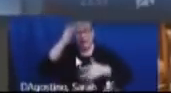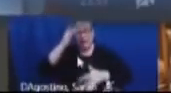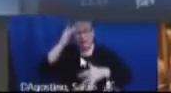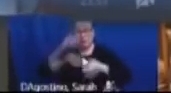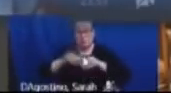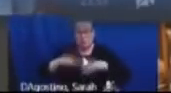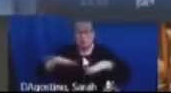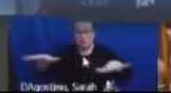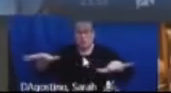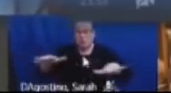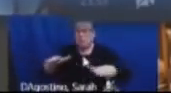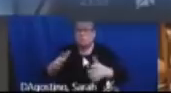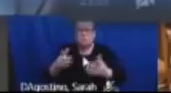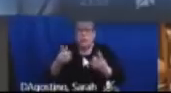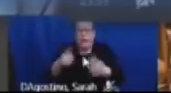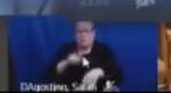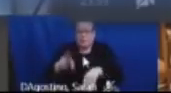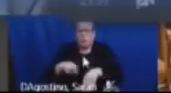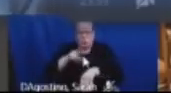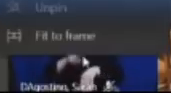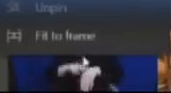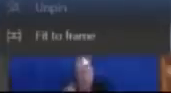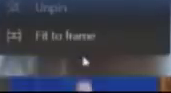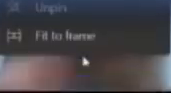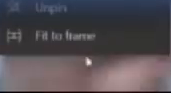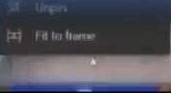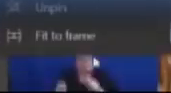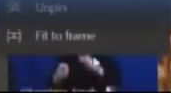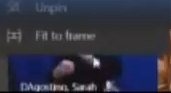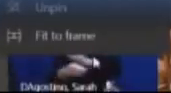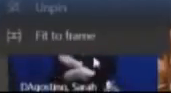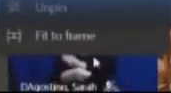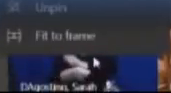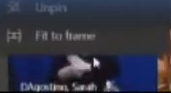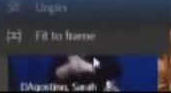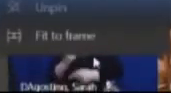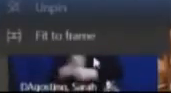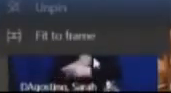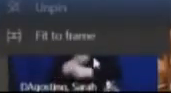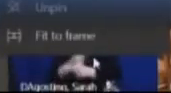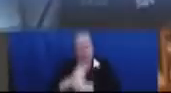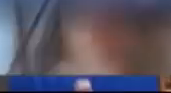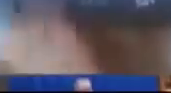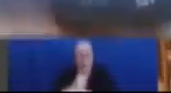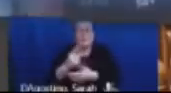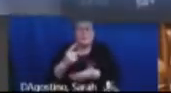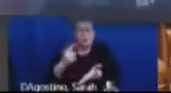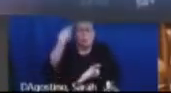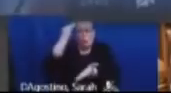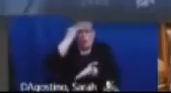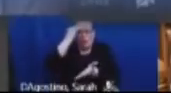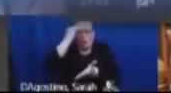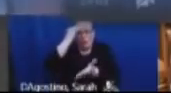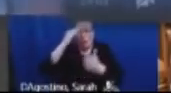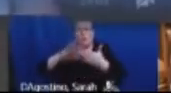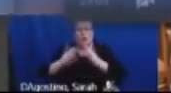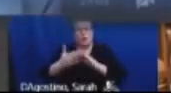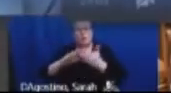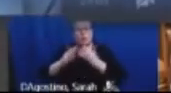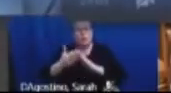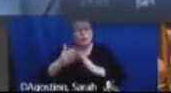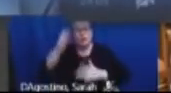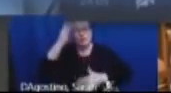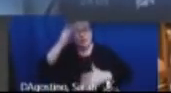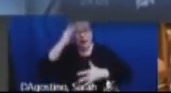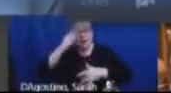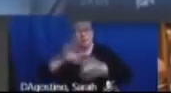been cognizant or aware of the fact that the longer a virus is circulating in a community, something about it is